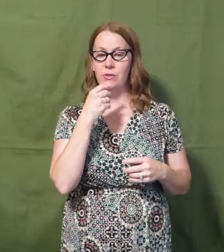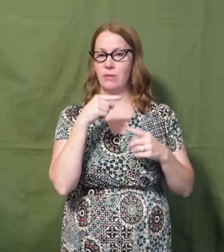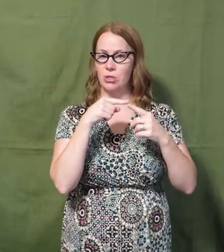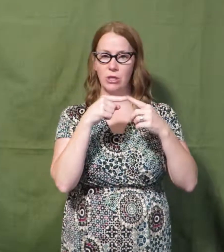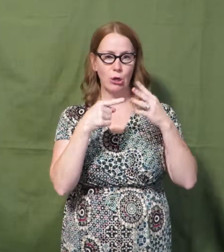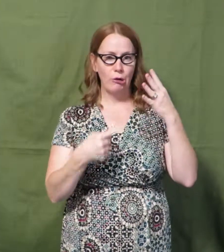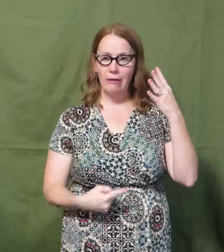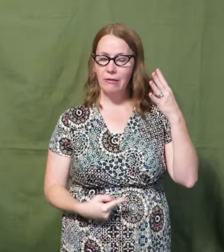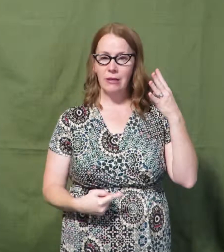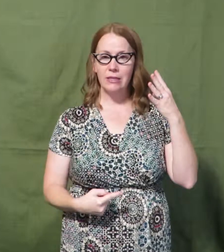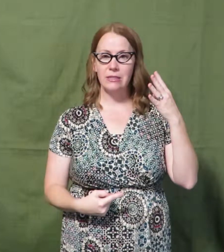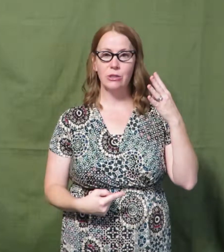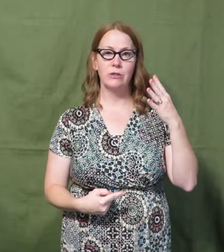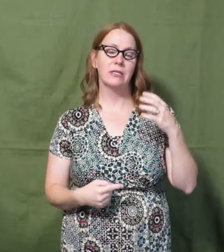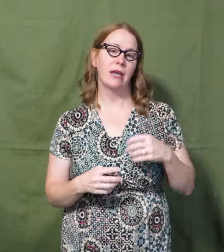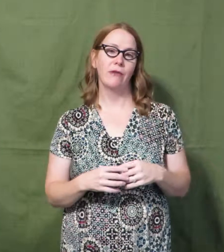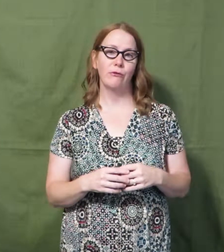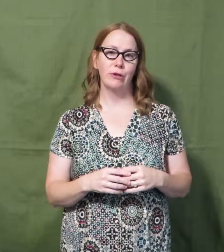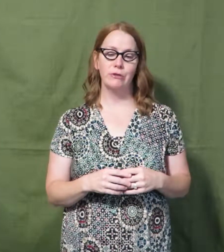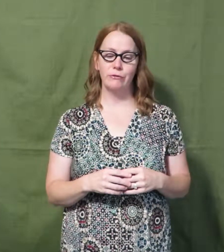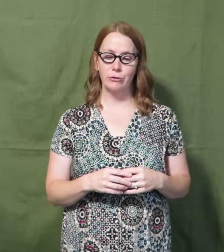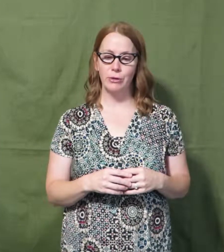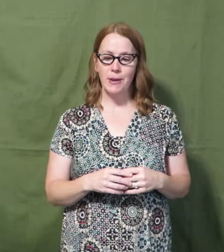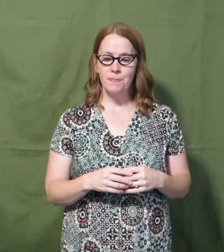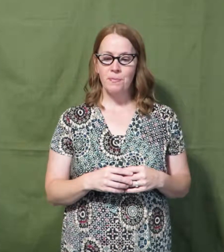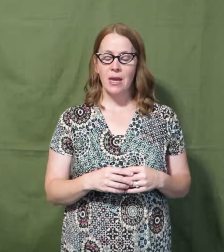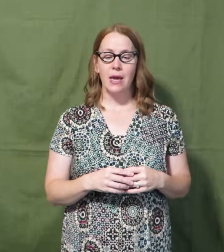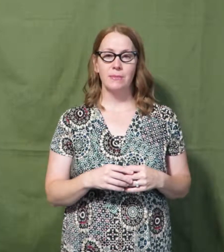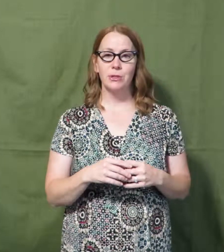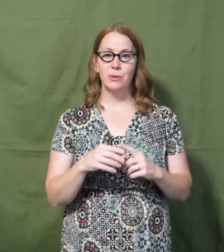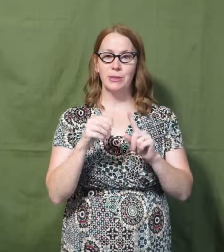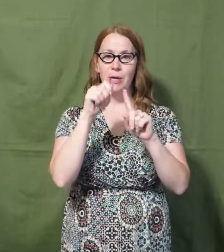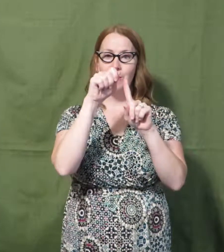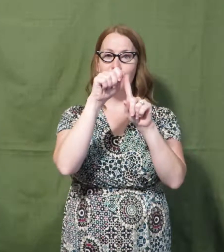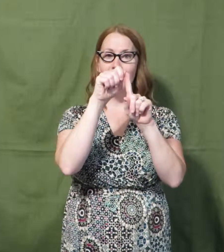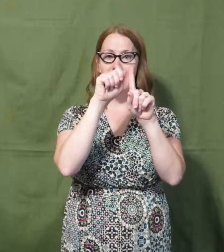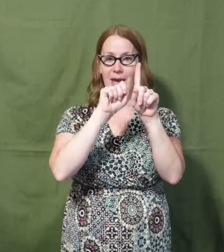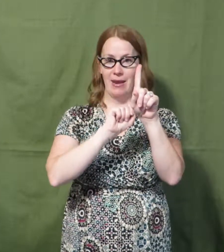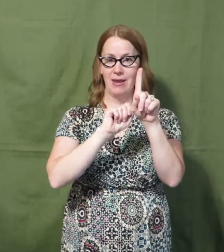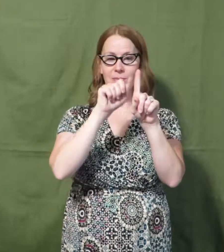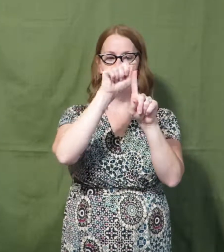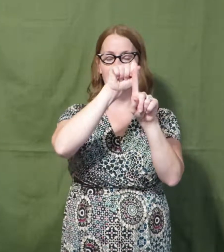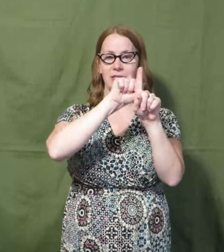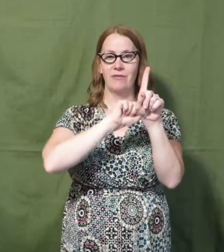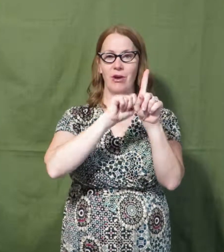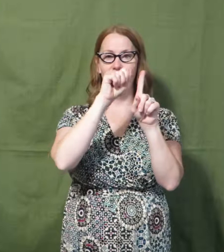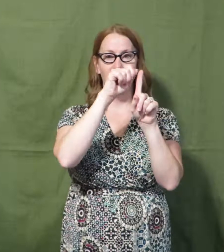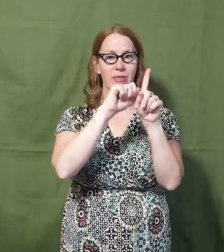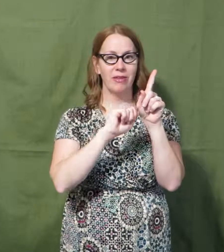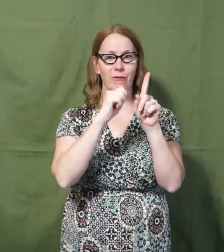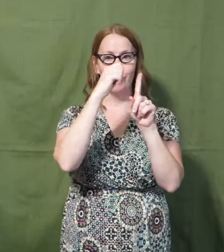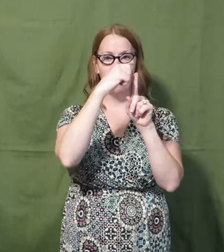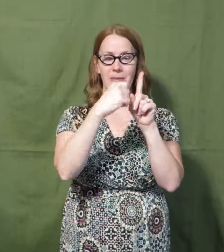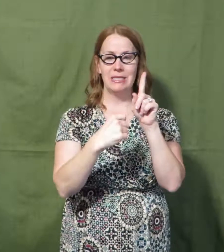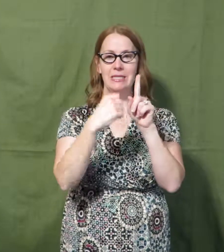So I'm just going to go down the list and do the sign for each food. So we'll start with banana. Banana is a very common thing for babies to